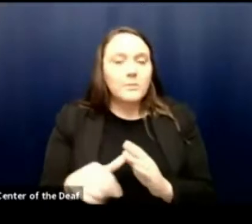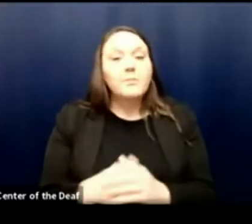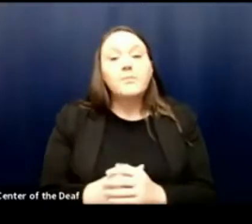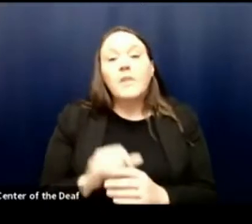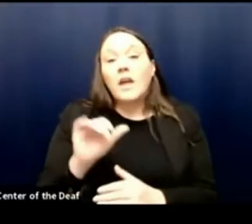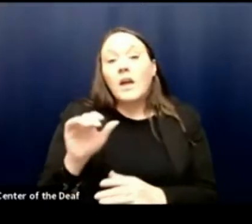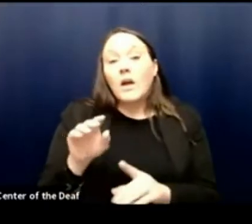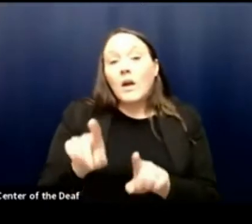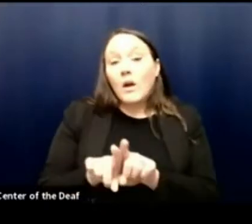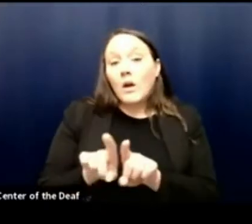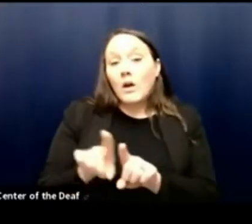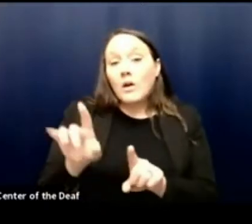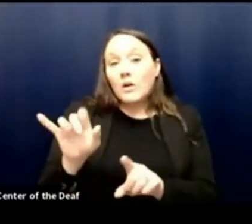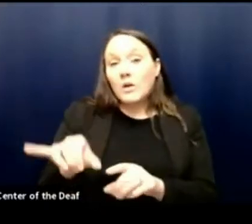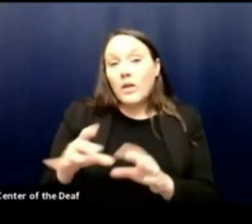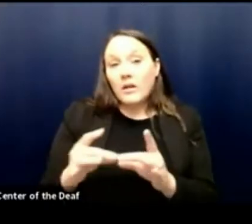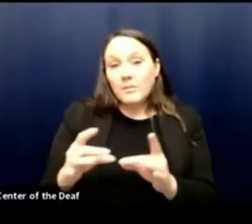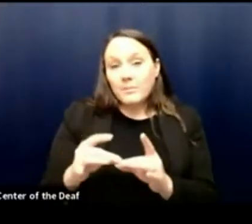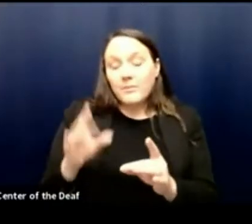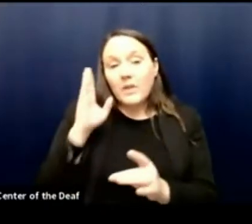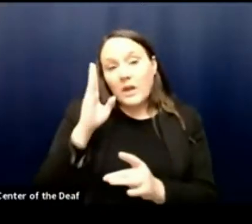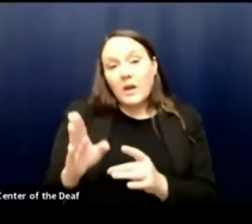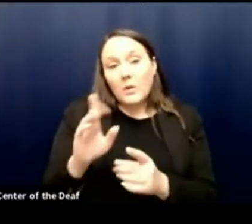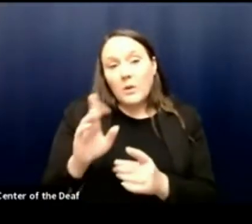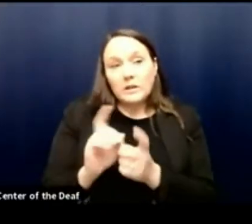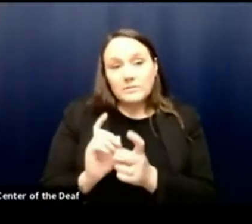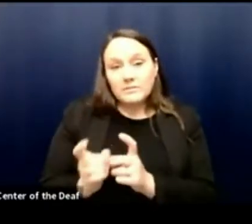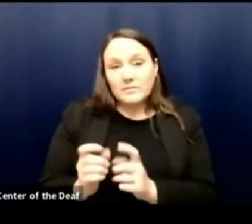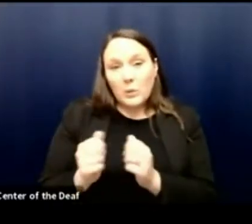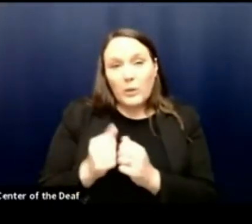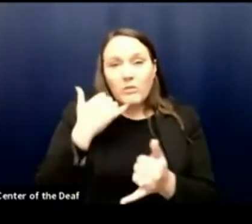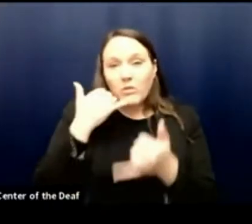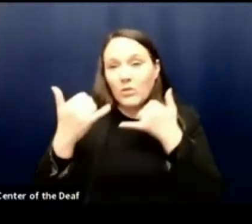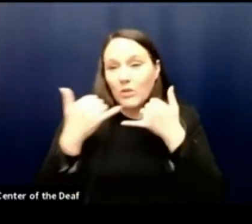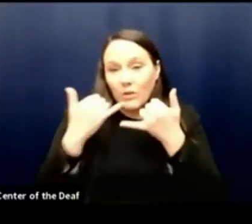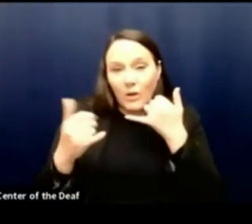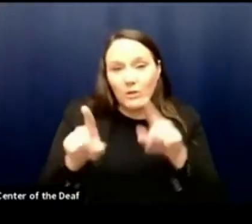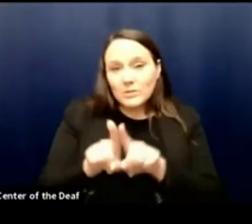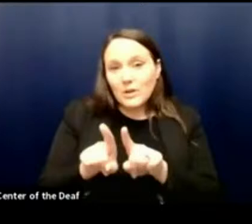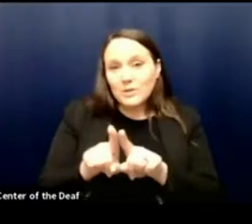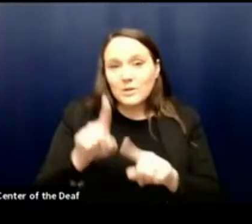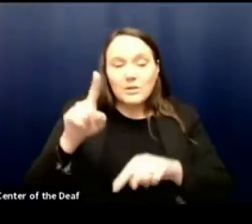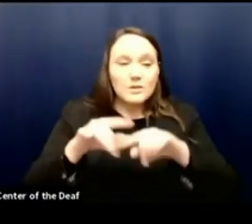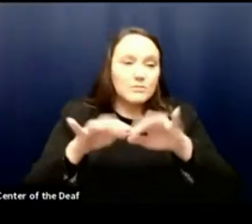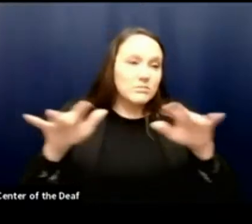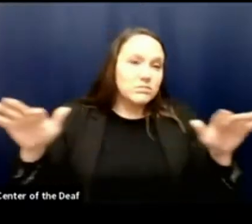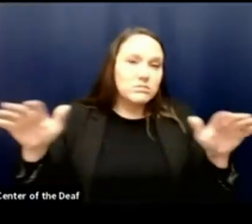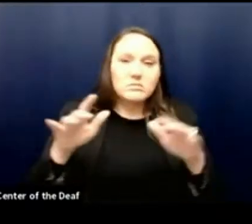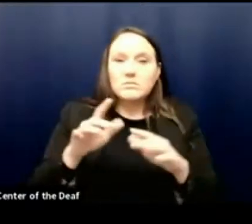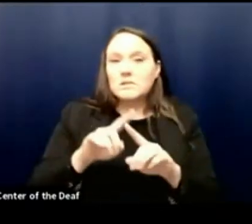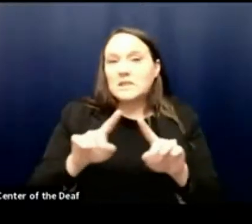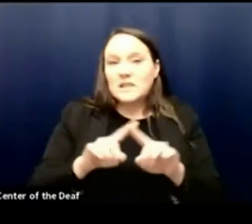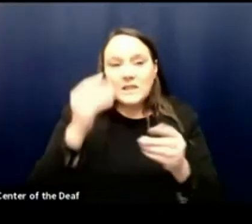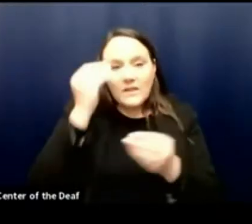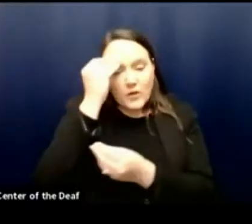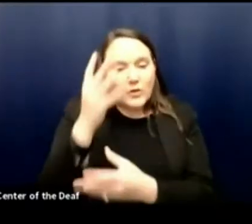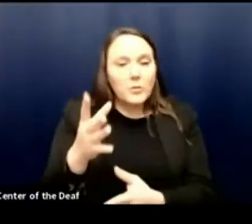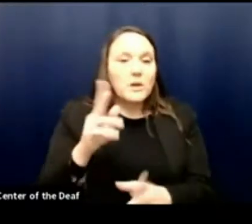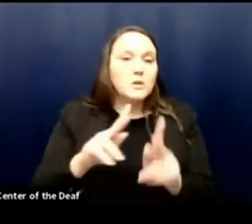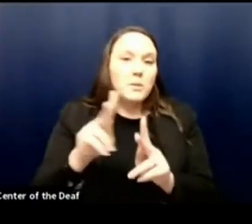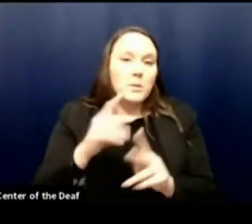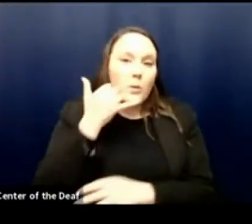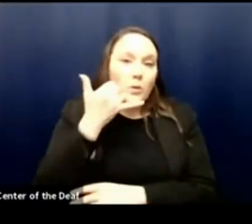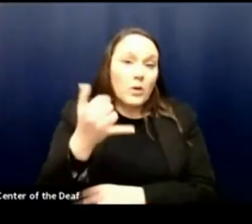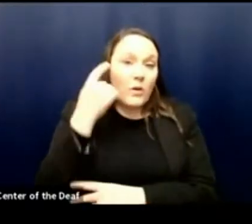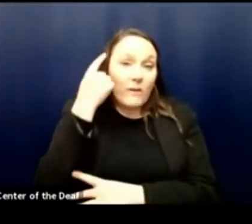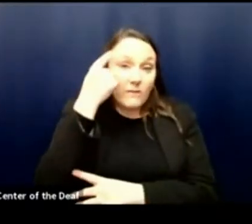too, it's going to vary with calls too, just because there's a variety of information that folks are calling our public information line for.